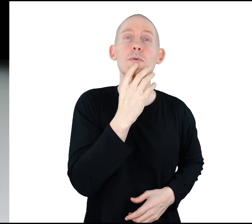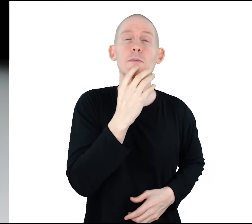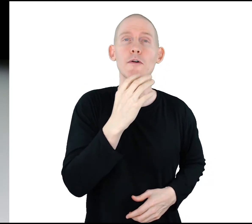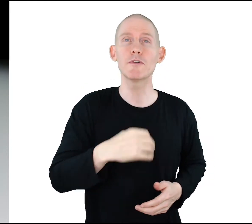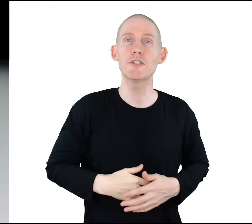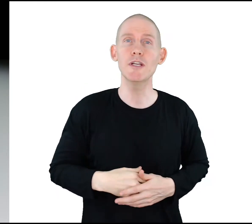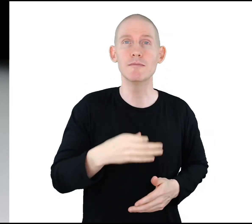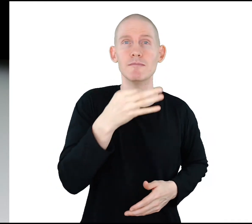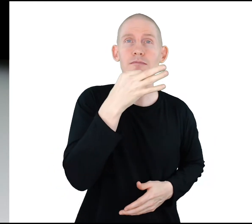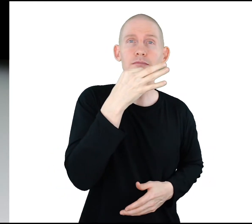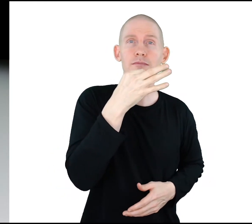above your chin.